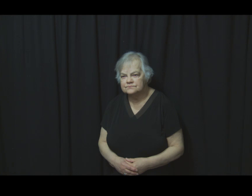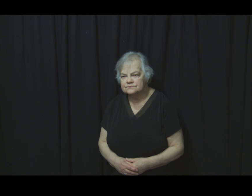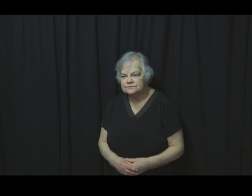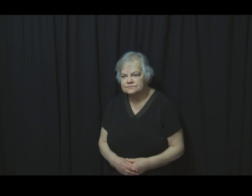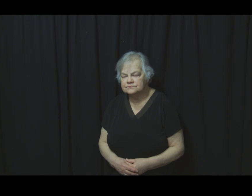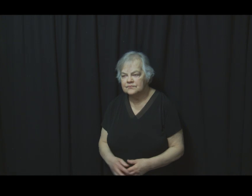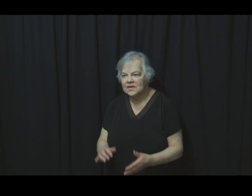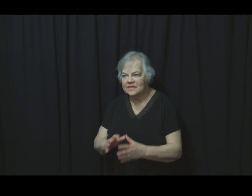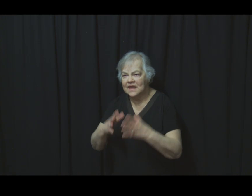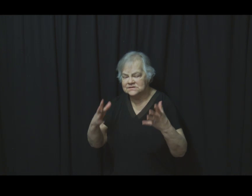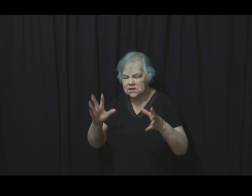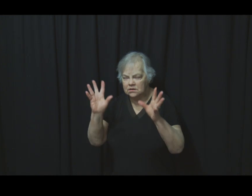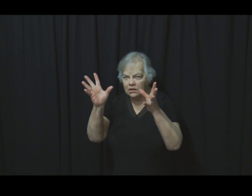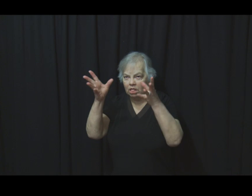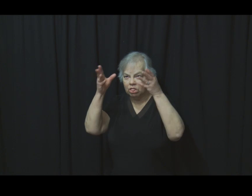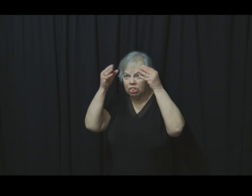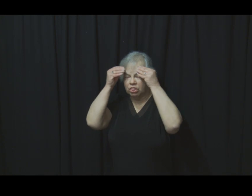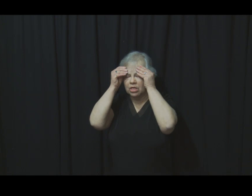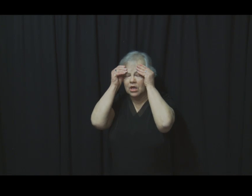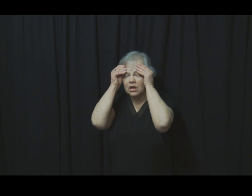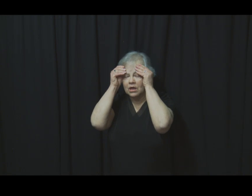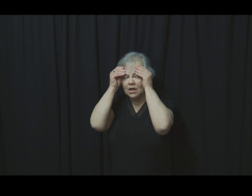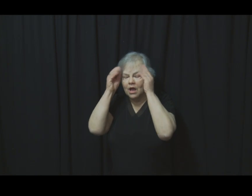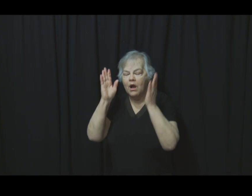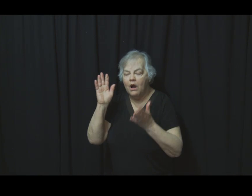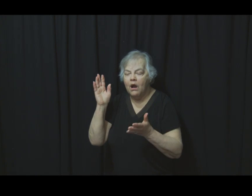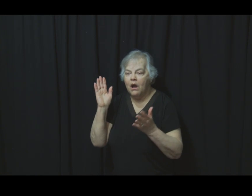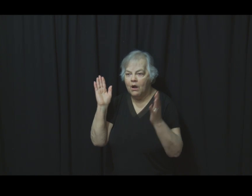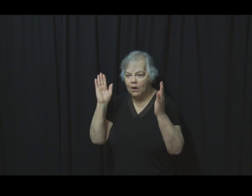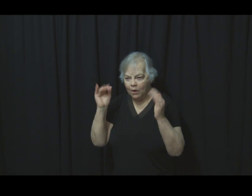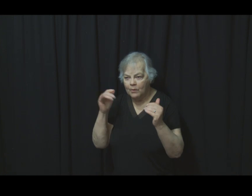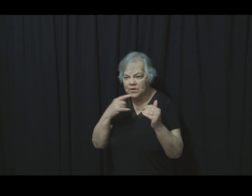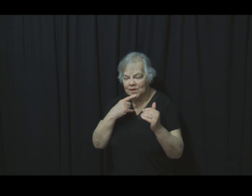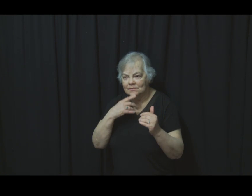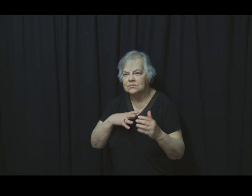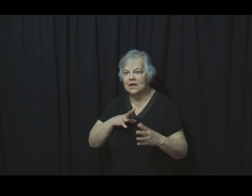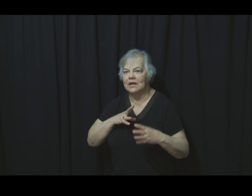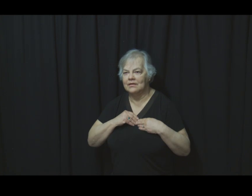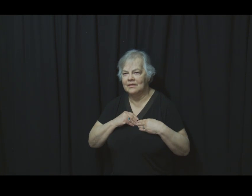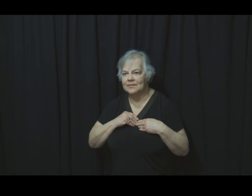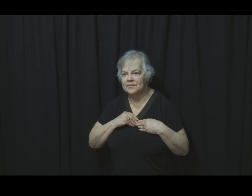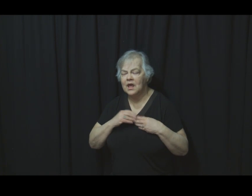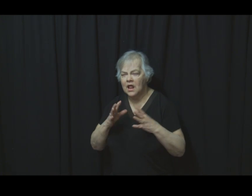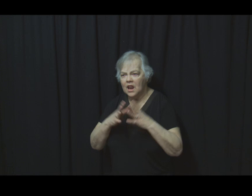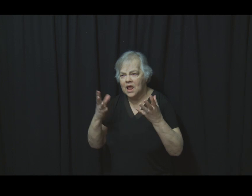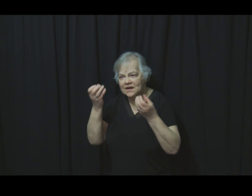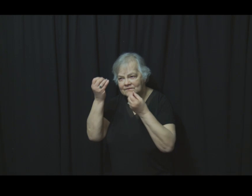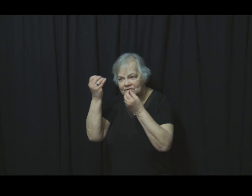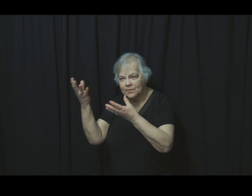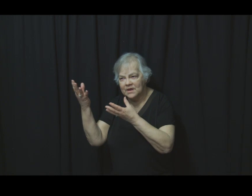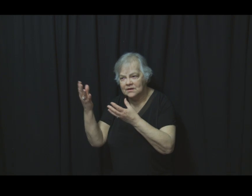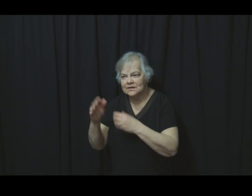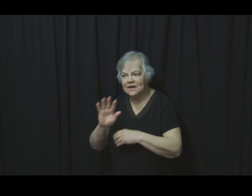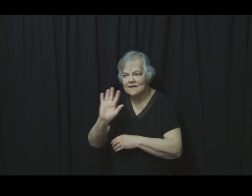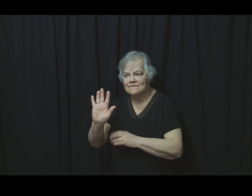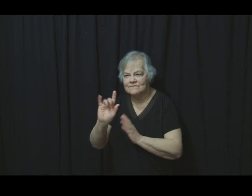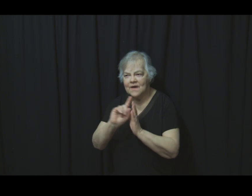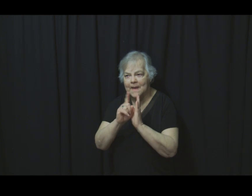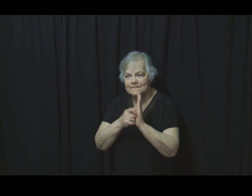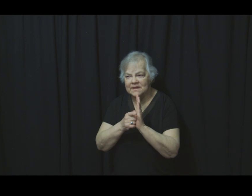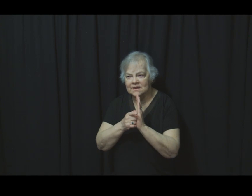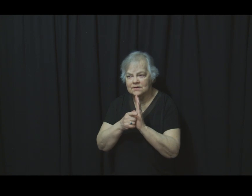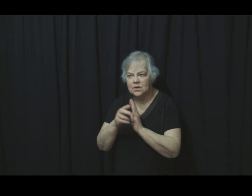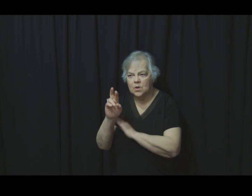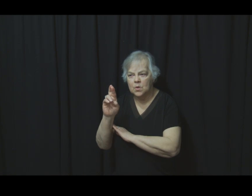That's a lot to take in. I hope everybody's holding up well. It's a lot of information. What we're going to have now is a 5-minute rebuttal